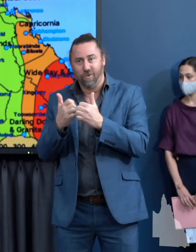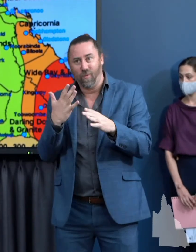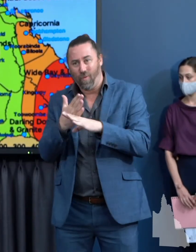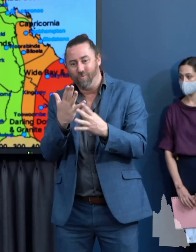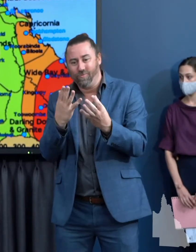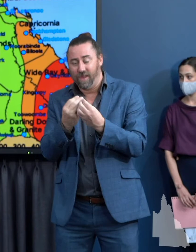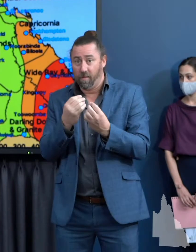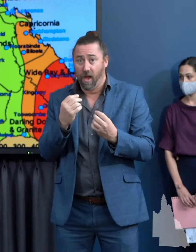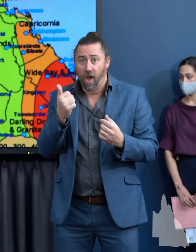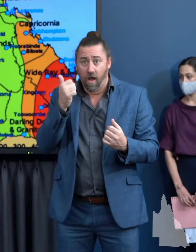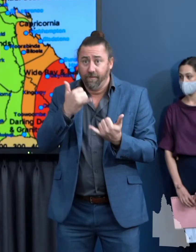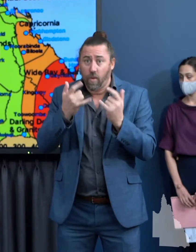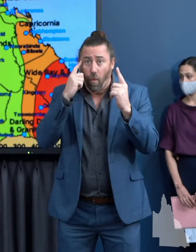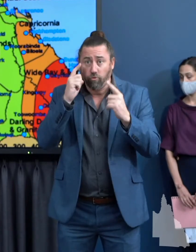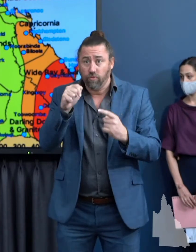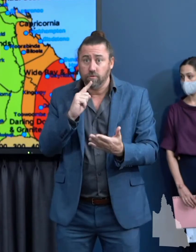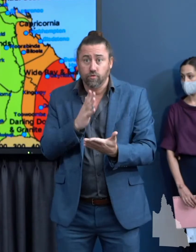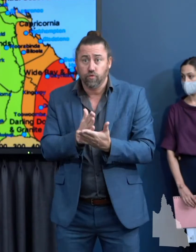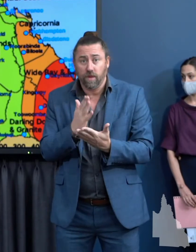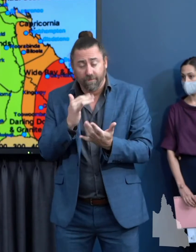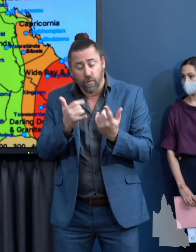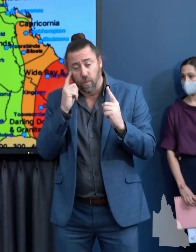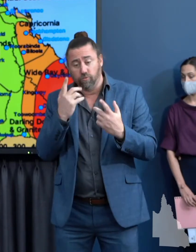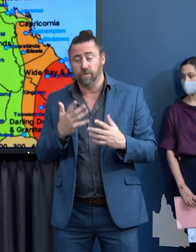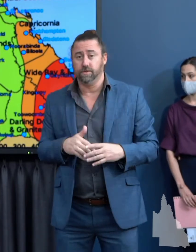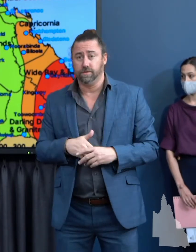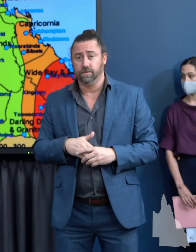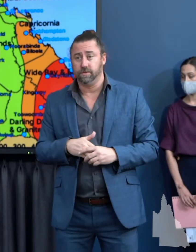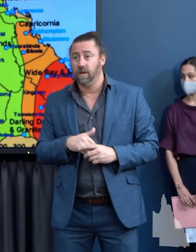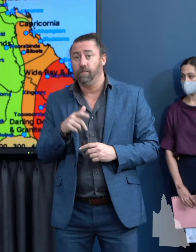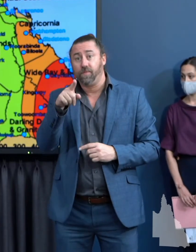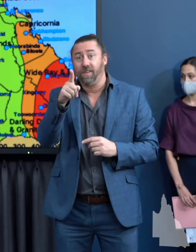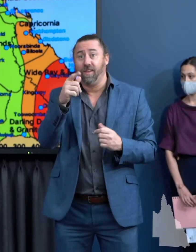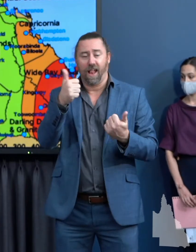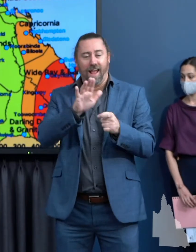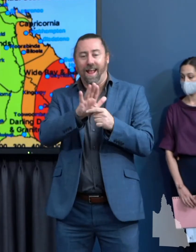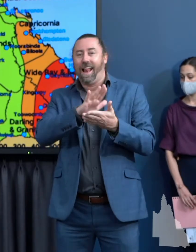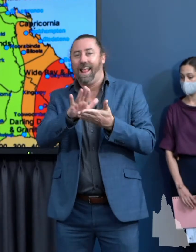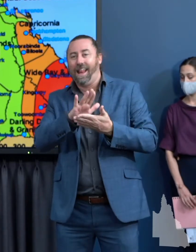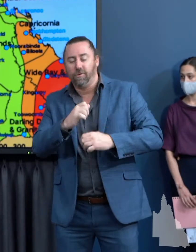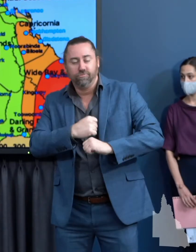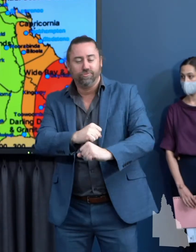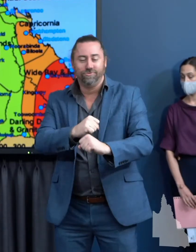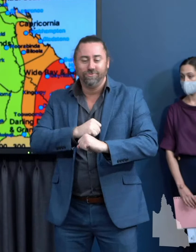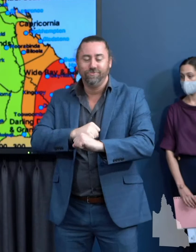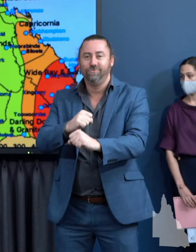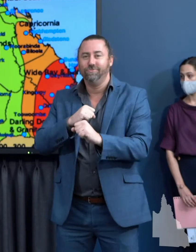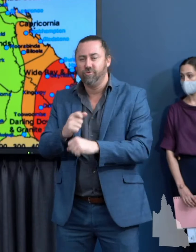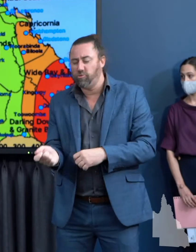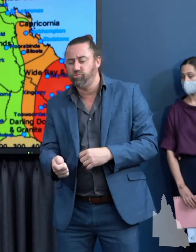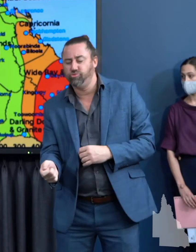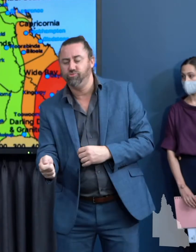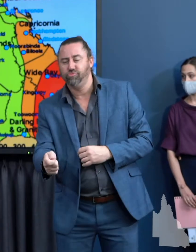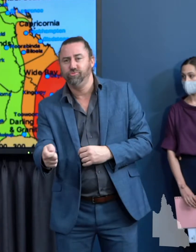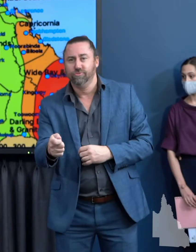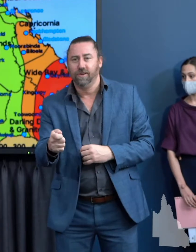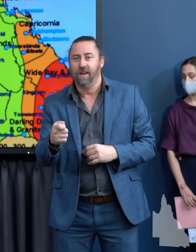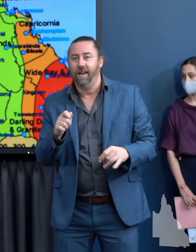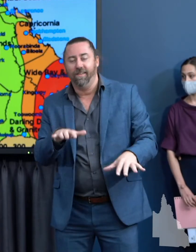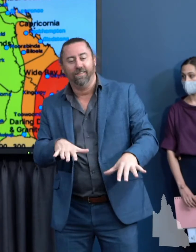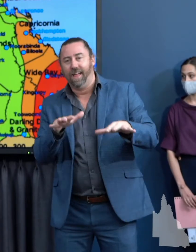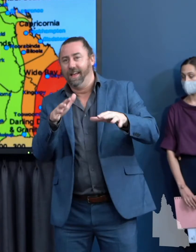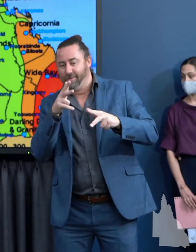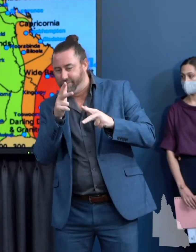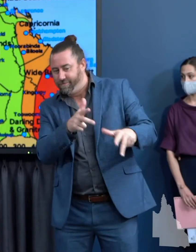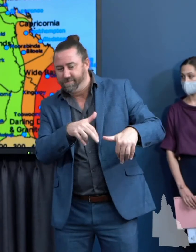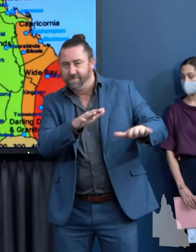concerning time. Can I also ask people, if you have been cleaning up and you have been in some of those areas where